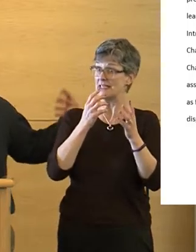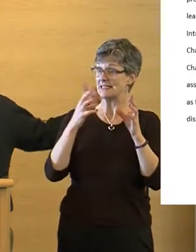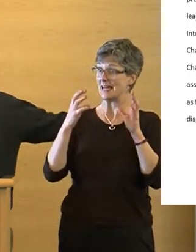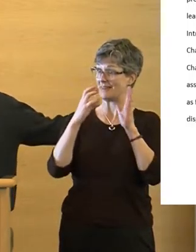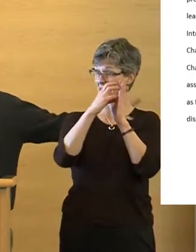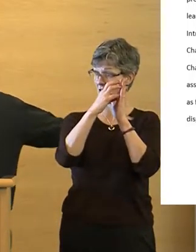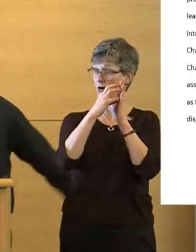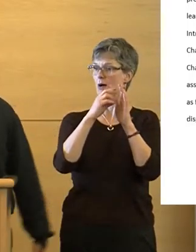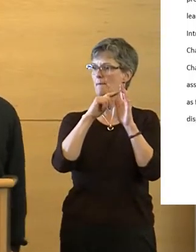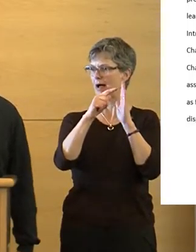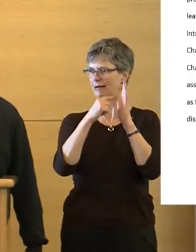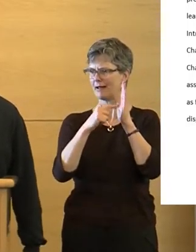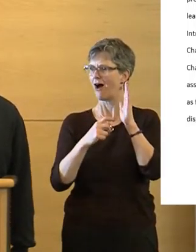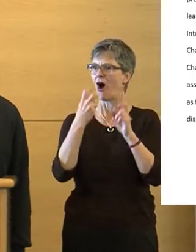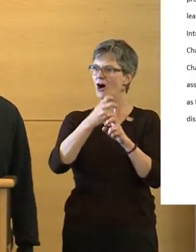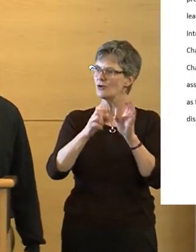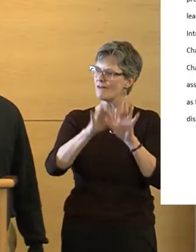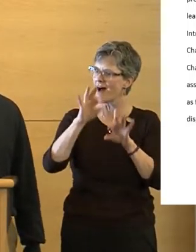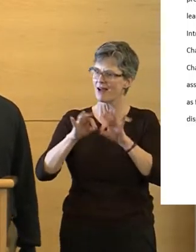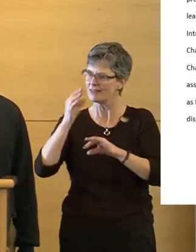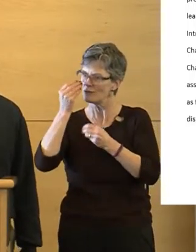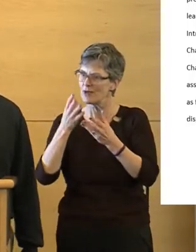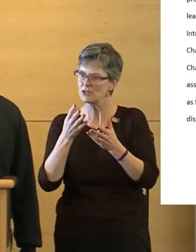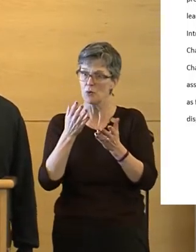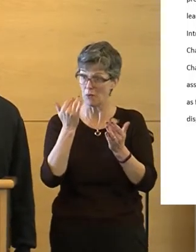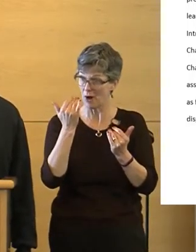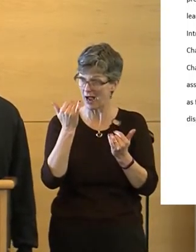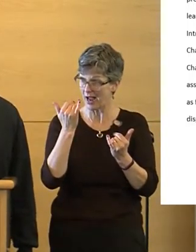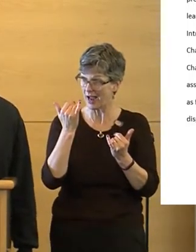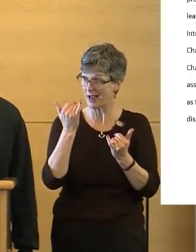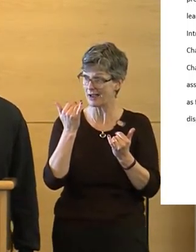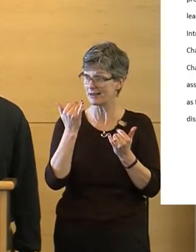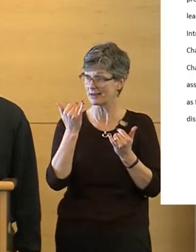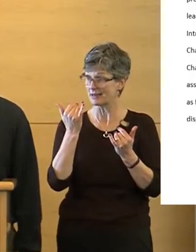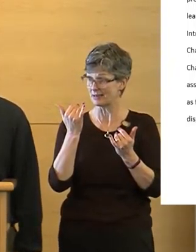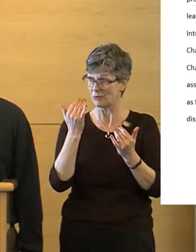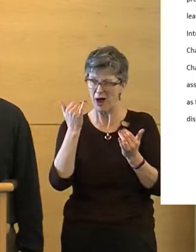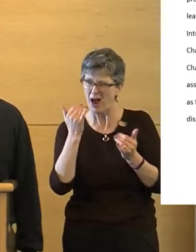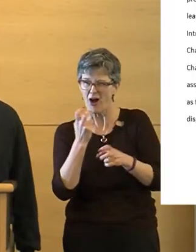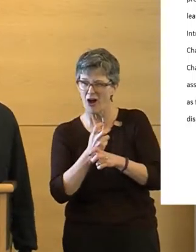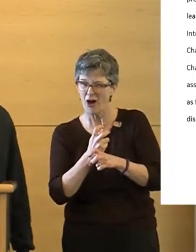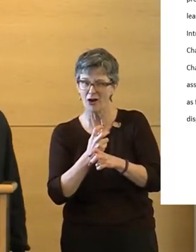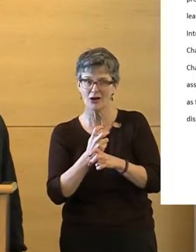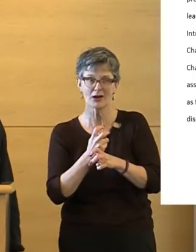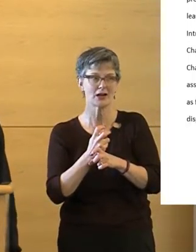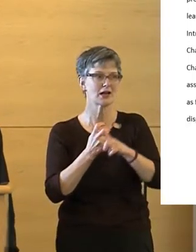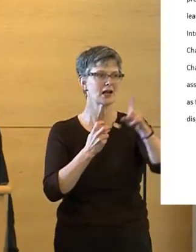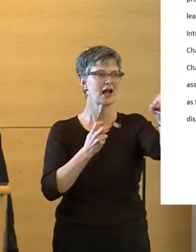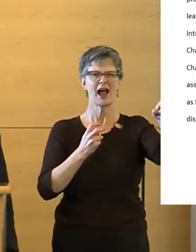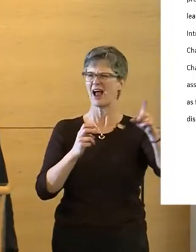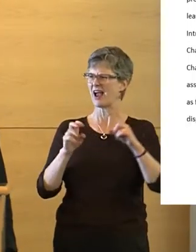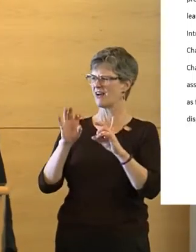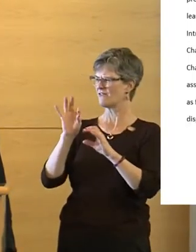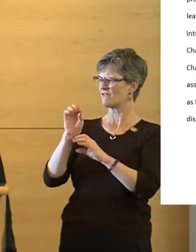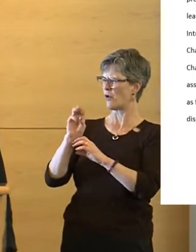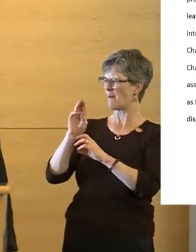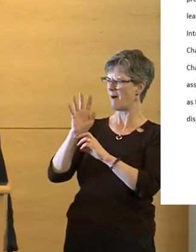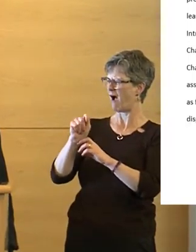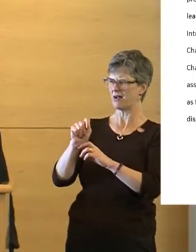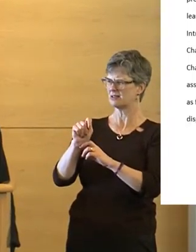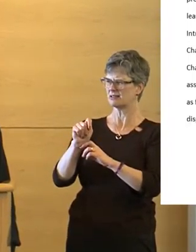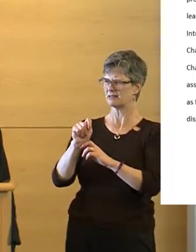Very hard to, that information is here, and it's hard to see with the poor contrast in the room, but even if you could read this,